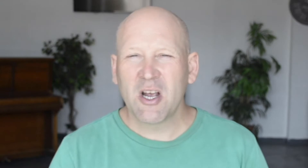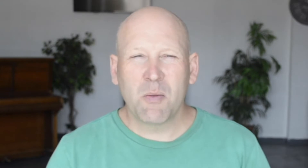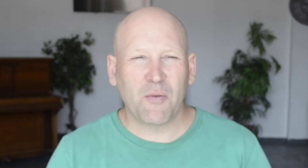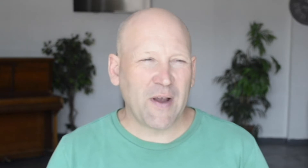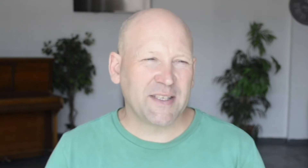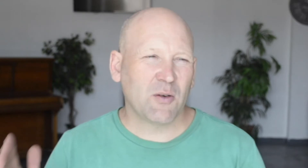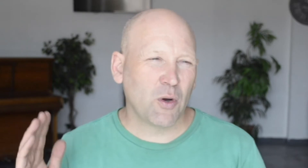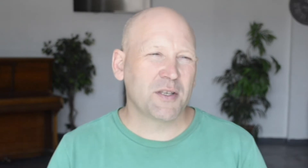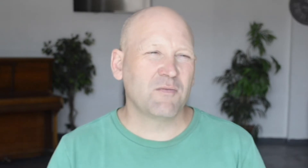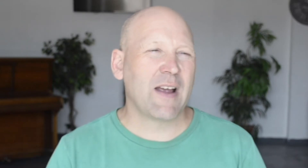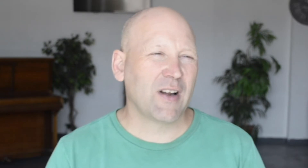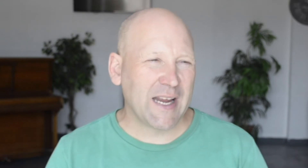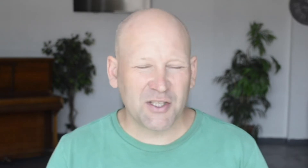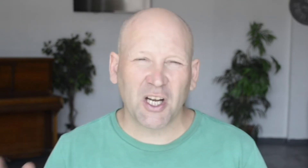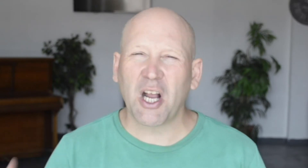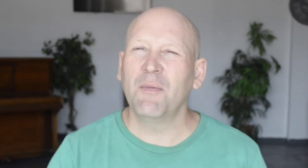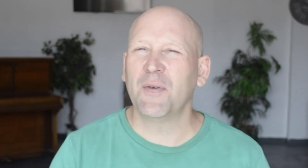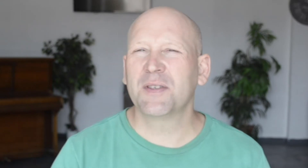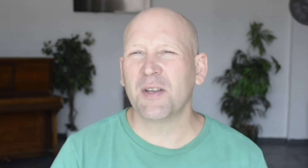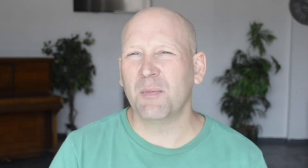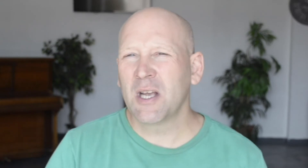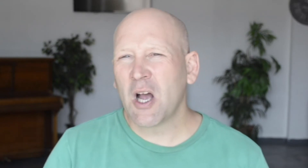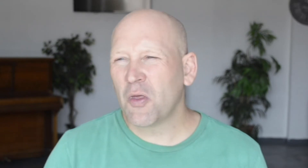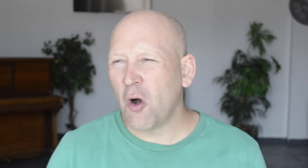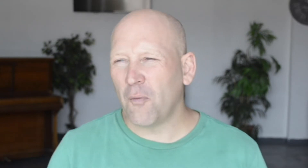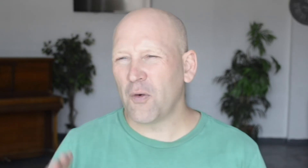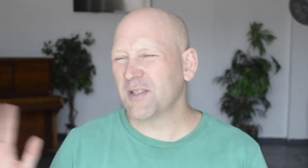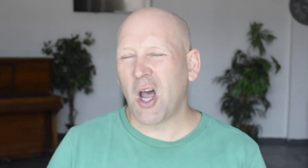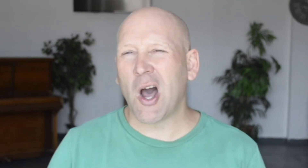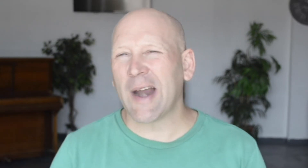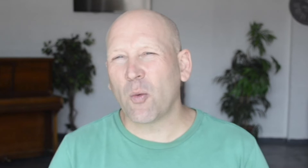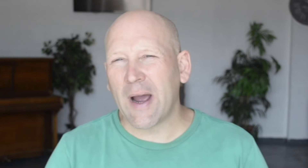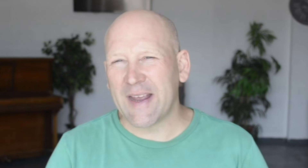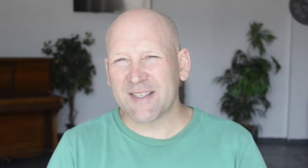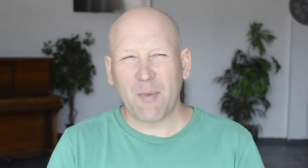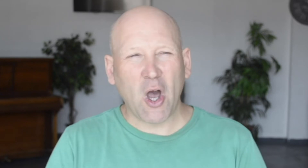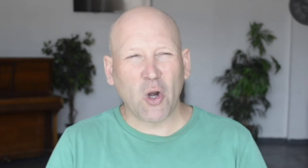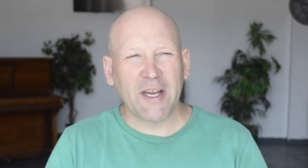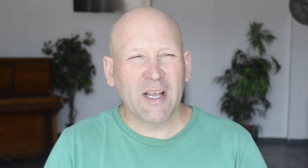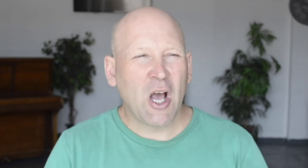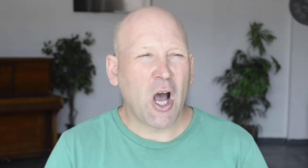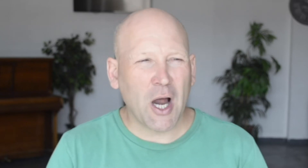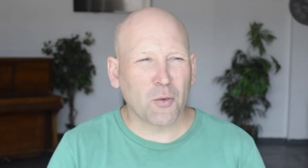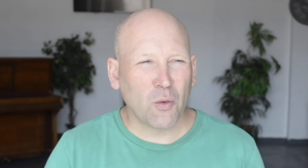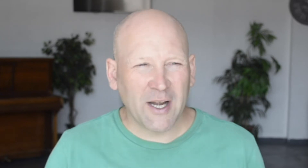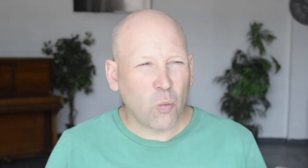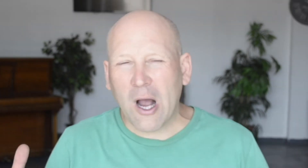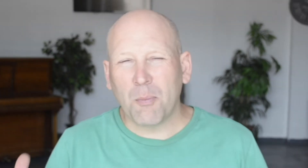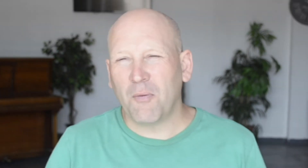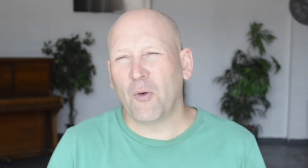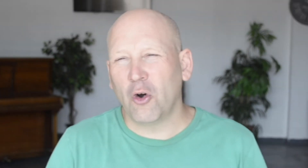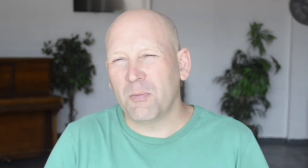bring prophetic words of revelation and comfort to them. Not for us to hide away in some holy huddle in